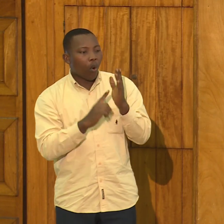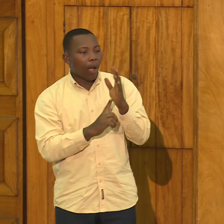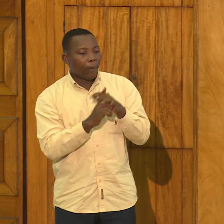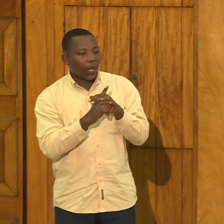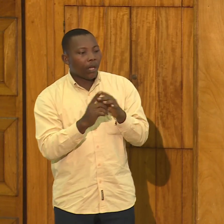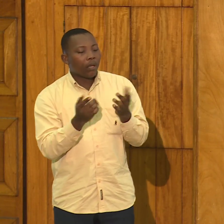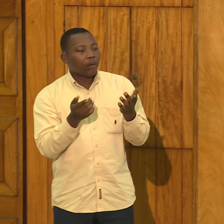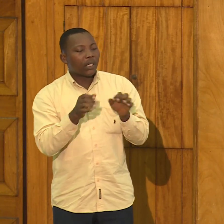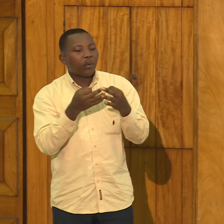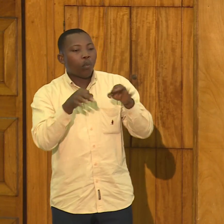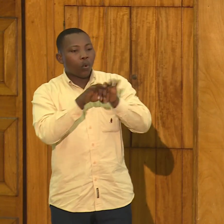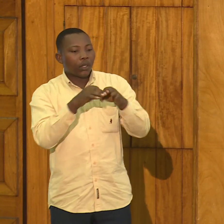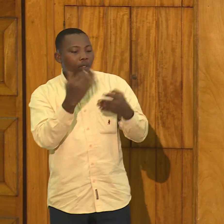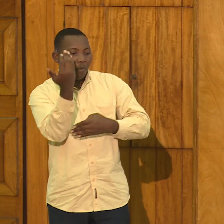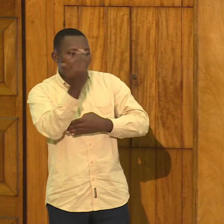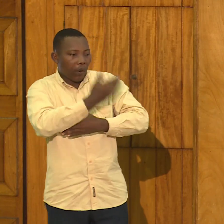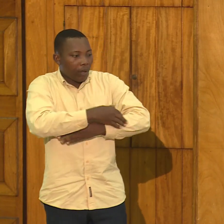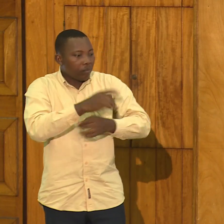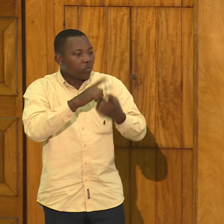to utilization.